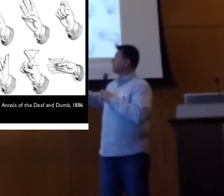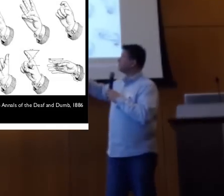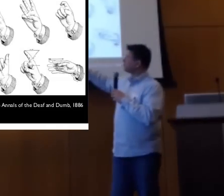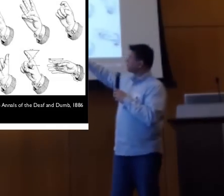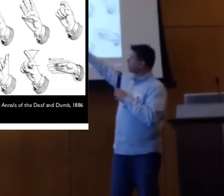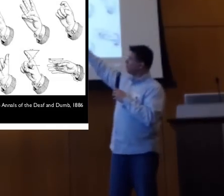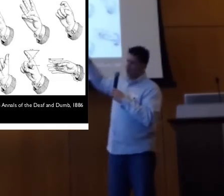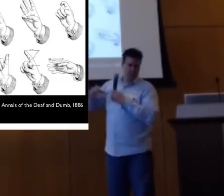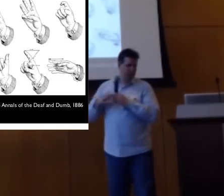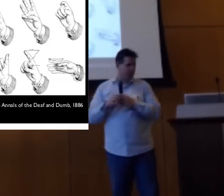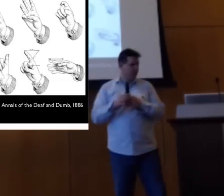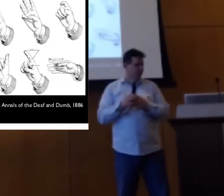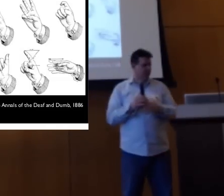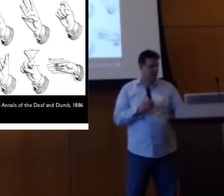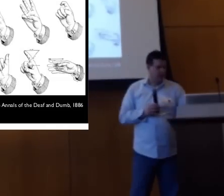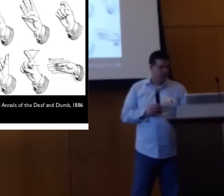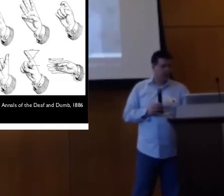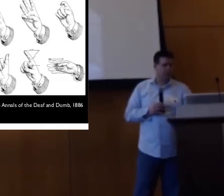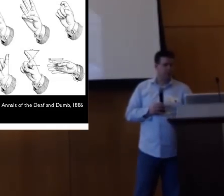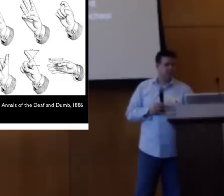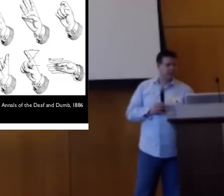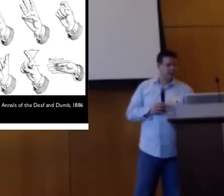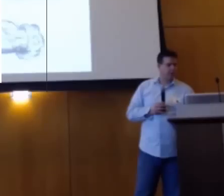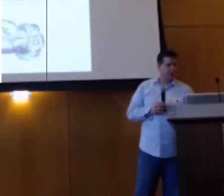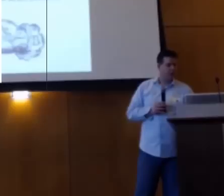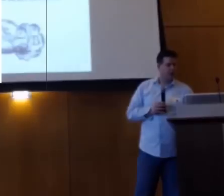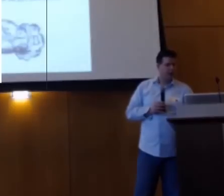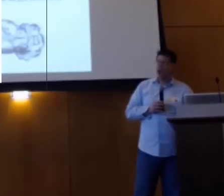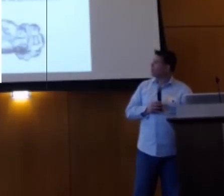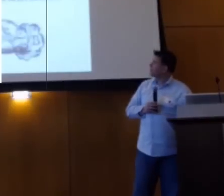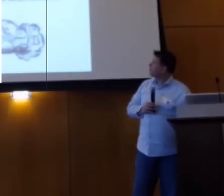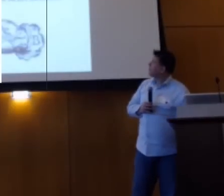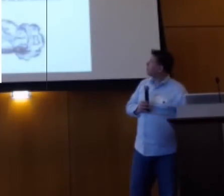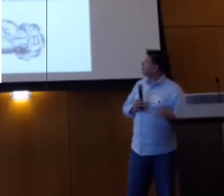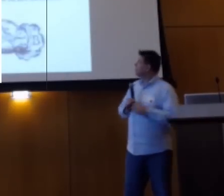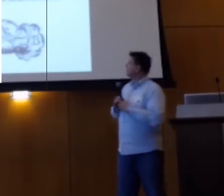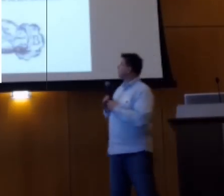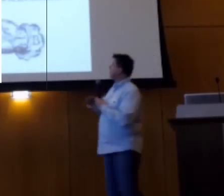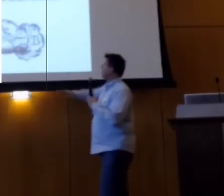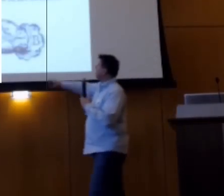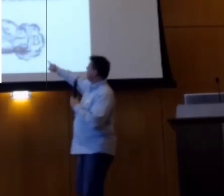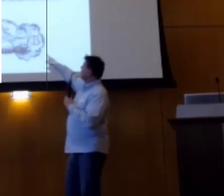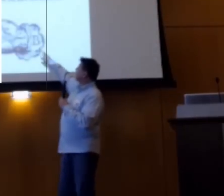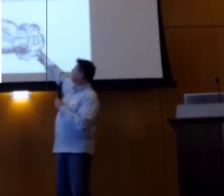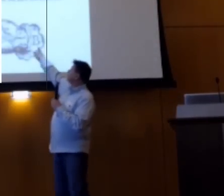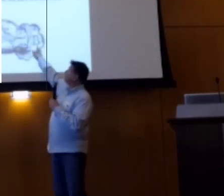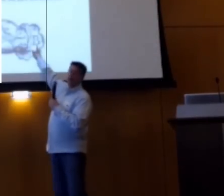spelling, I don't know if I didn't point this out, but I will. I think it's very cute. Look here, they even put